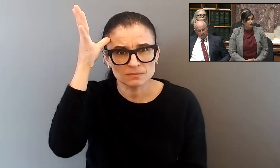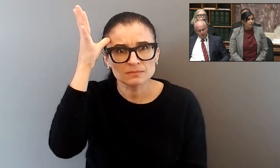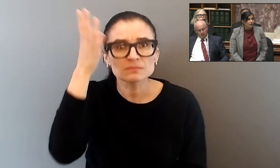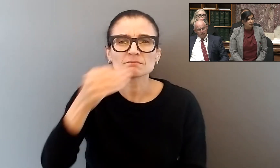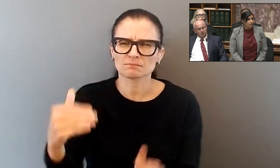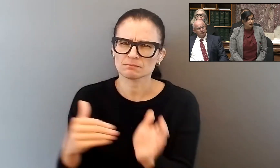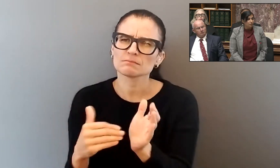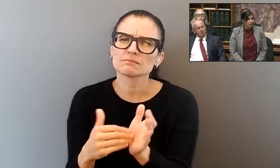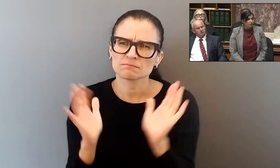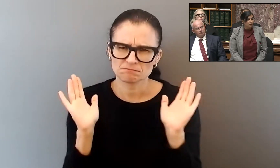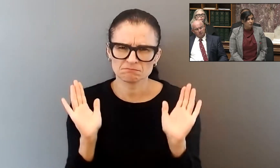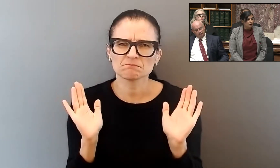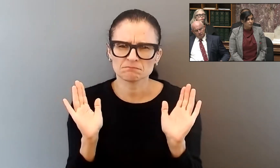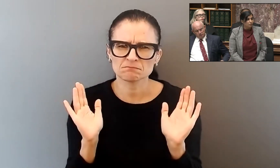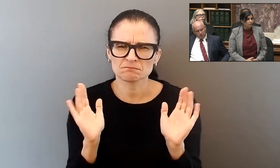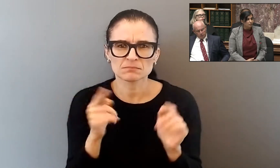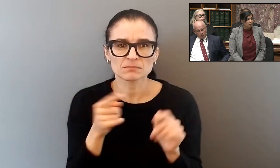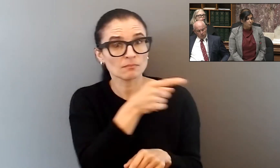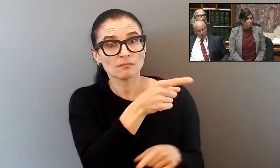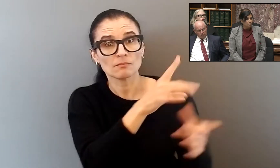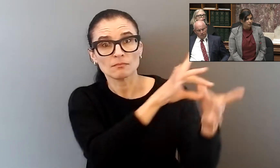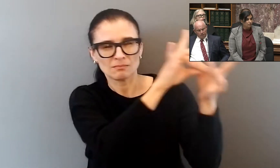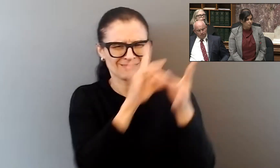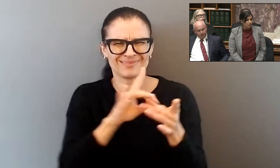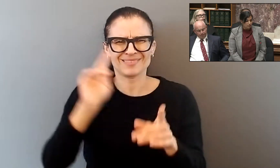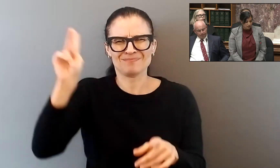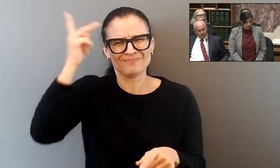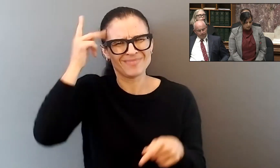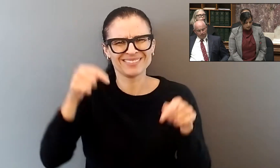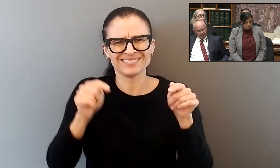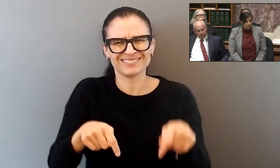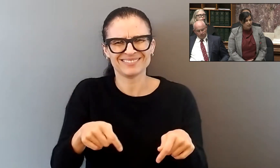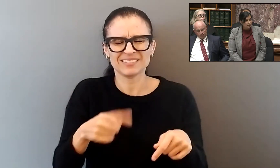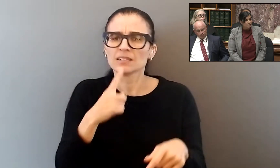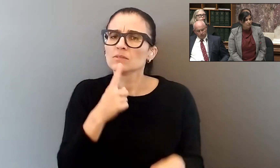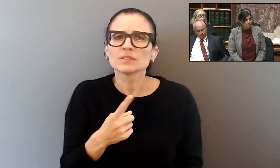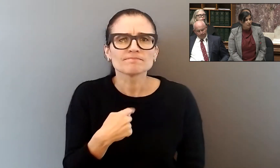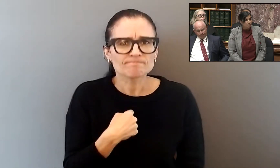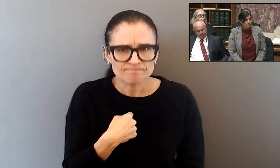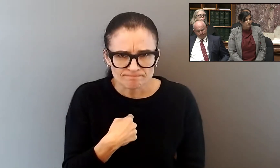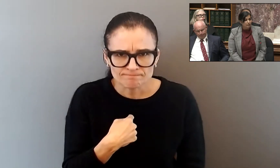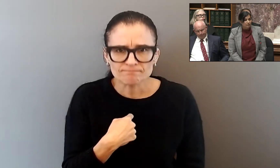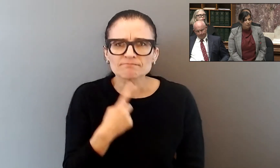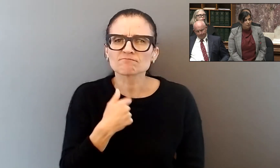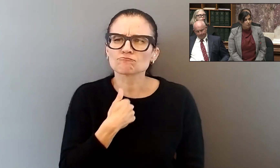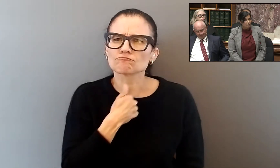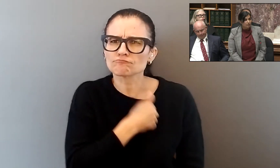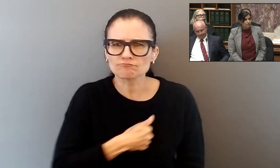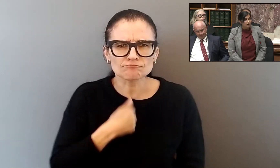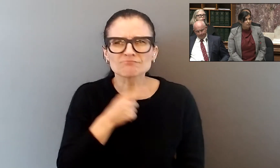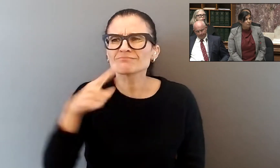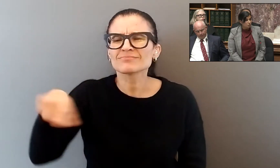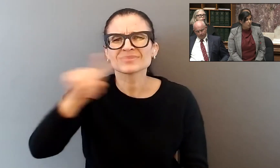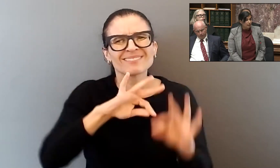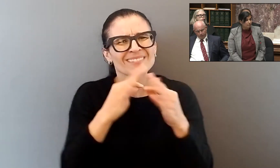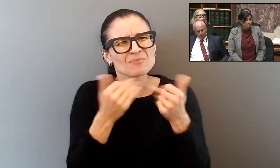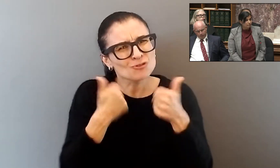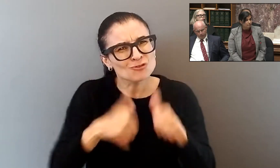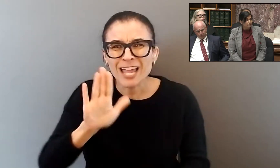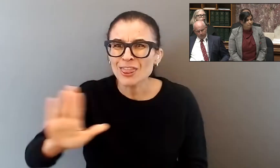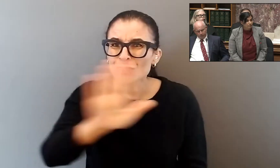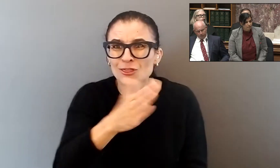out there and the families out there that are going through this and supporting their loved ones, and the kids out there that are hearing this, I'm